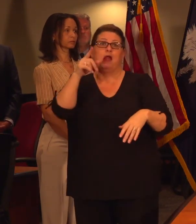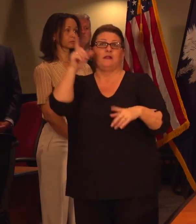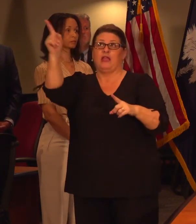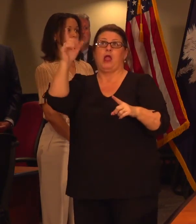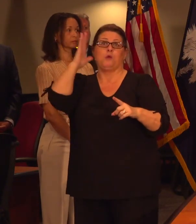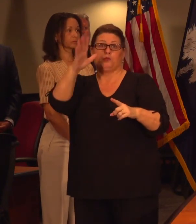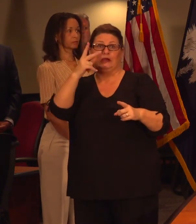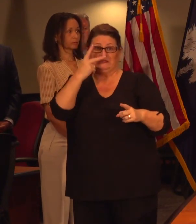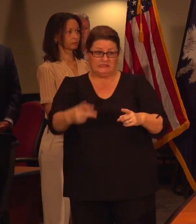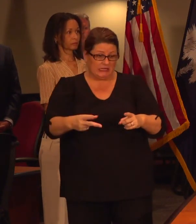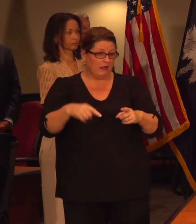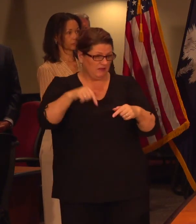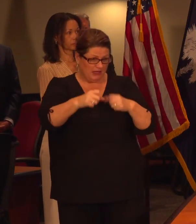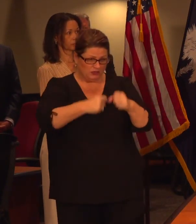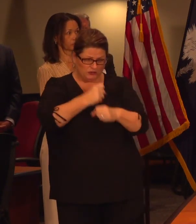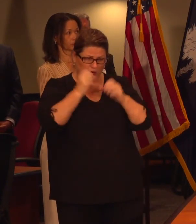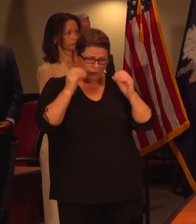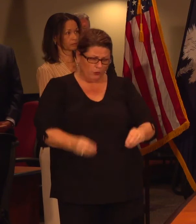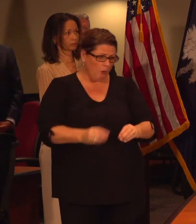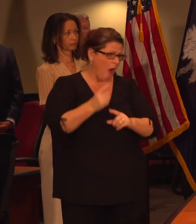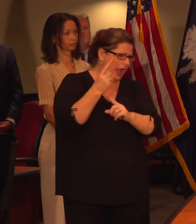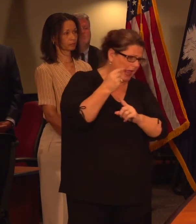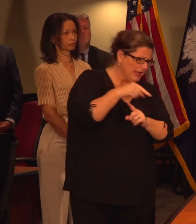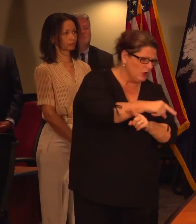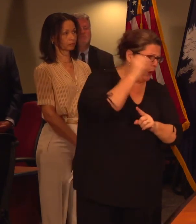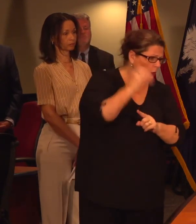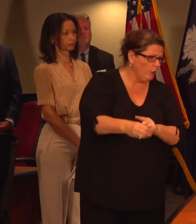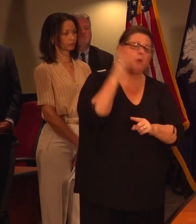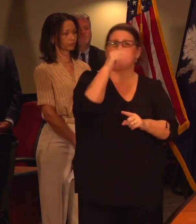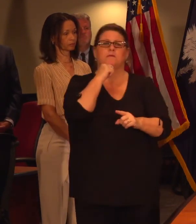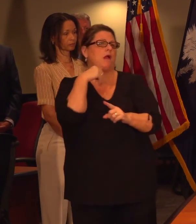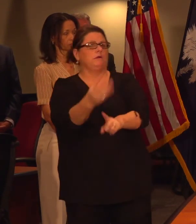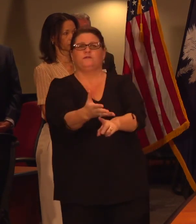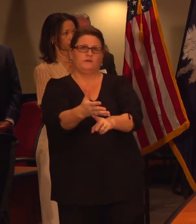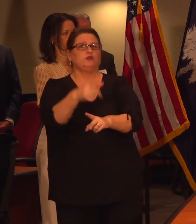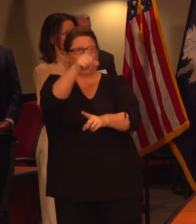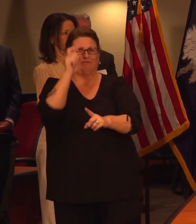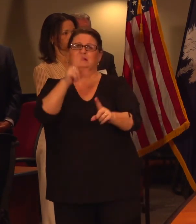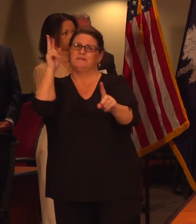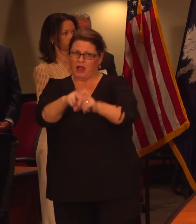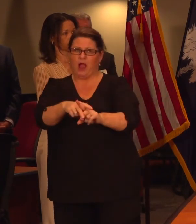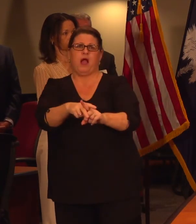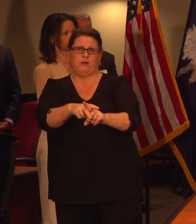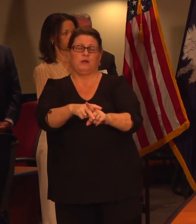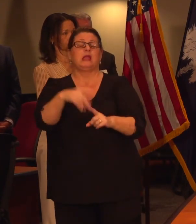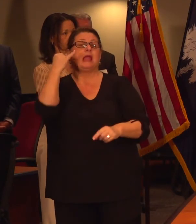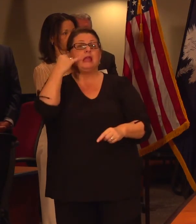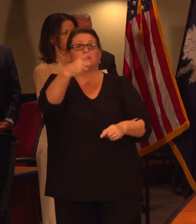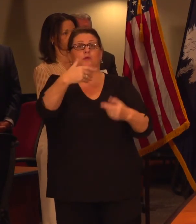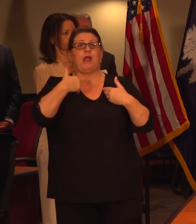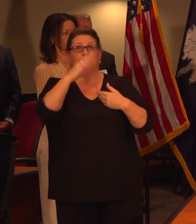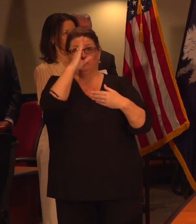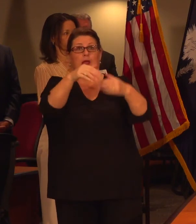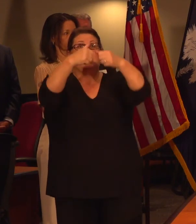last year. And that, if you have a deposit account, then it'll go directly into your bank